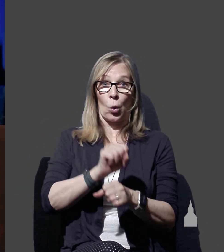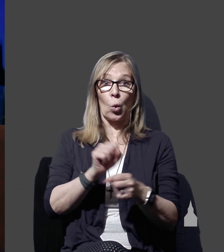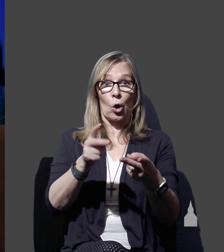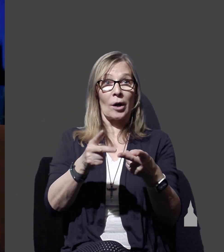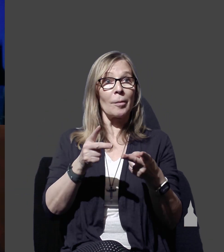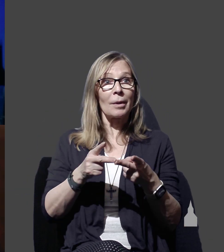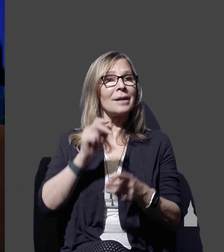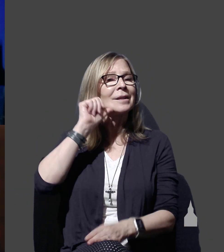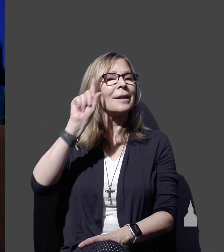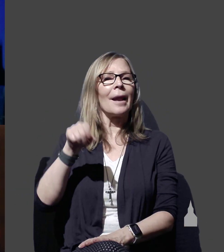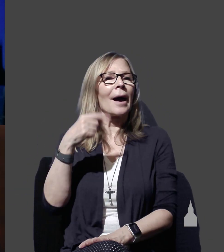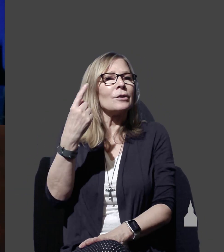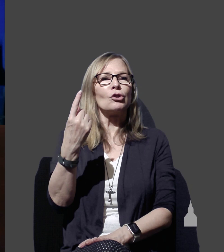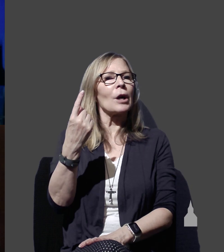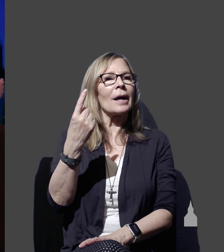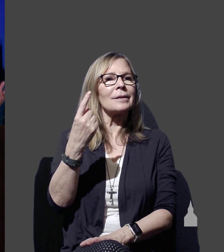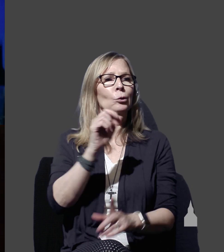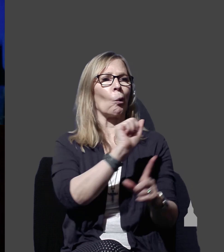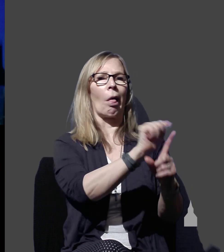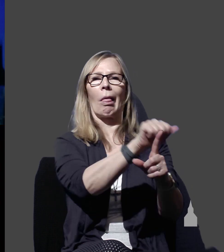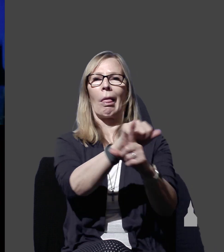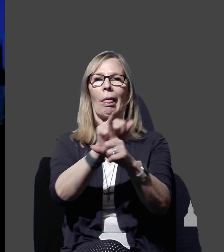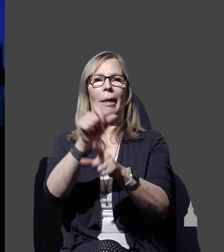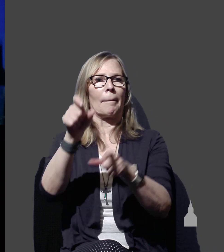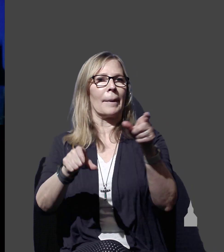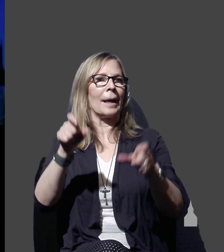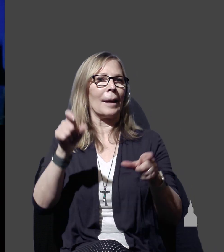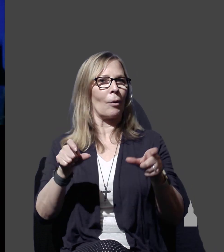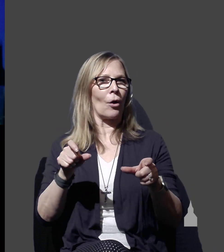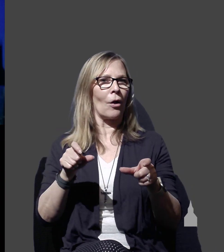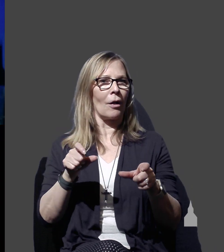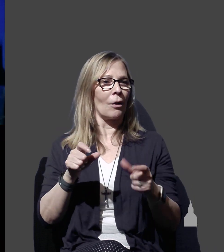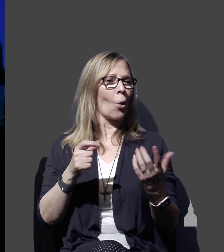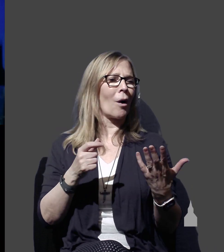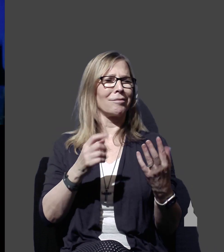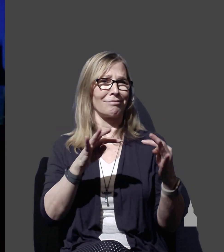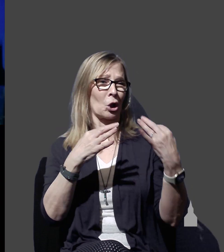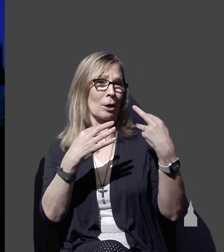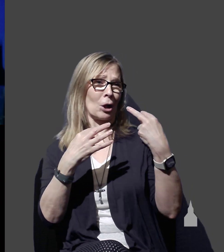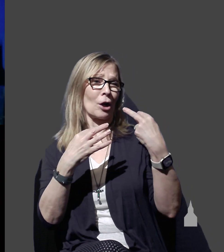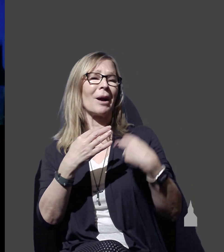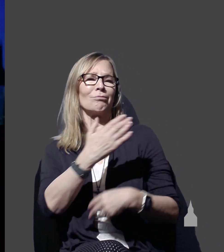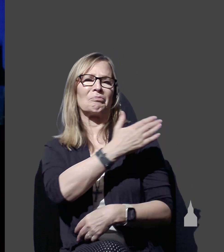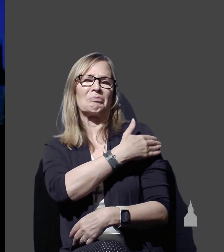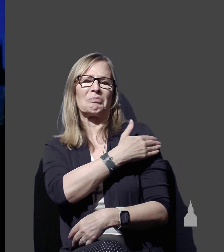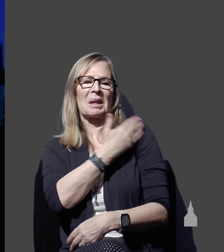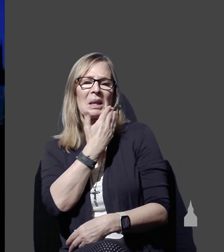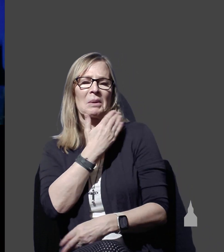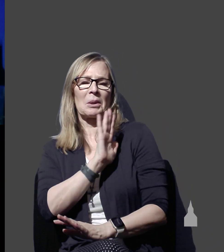isn't just to fool people or to get a pat on the back.